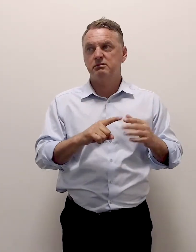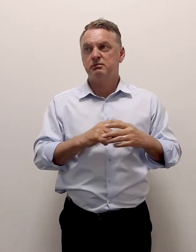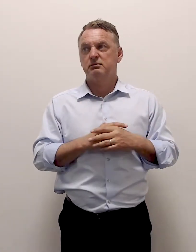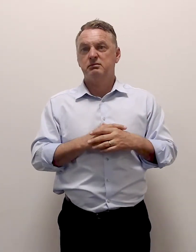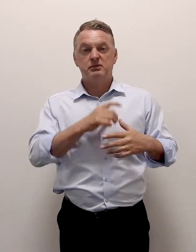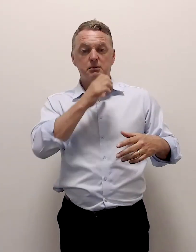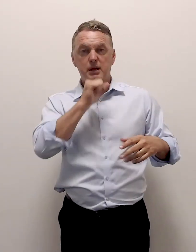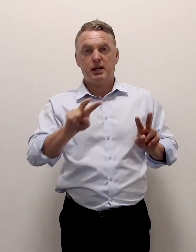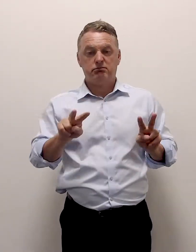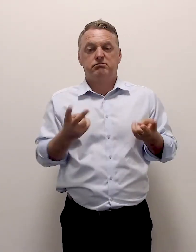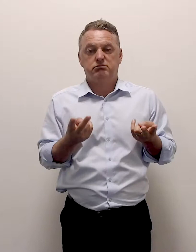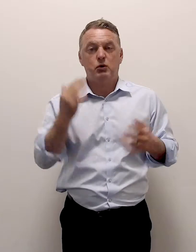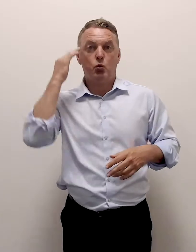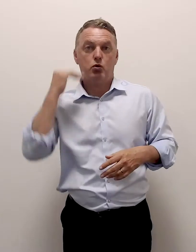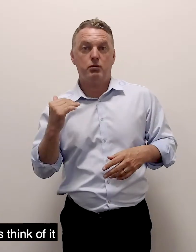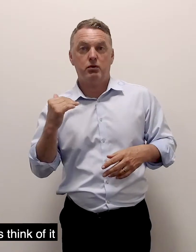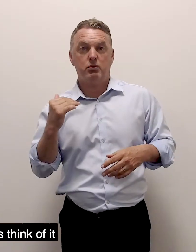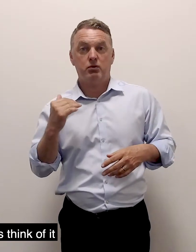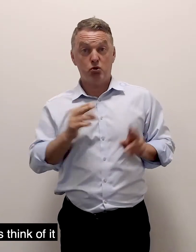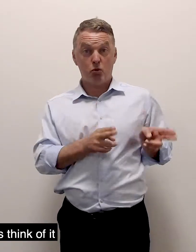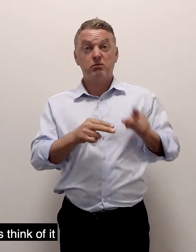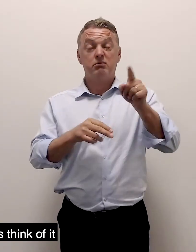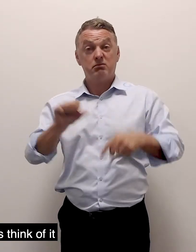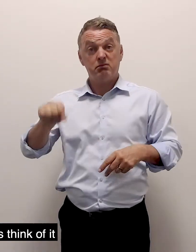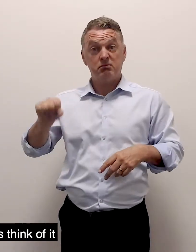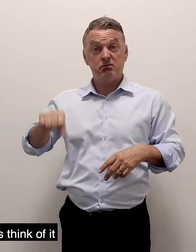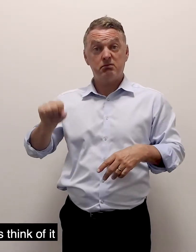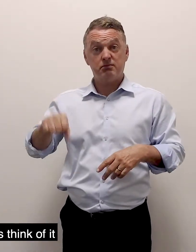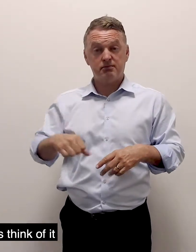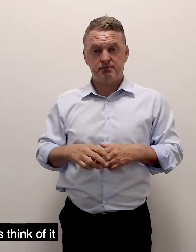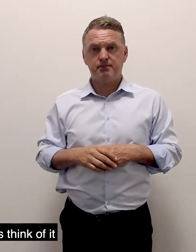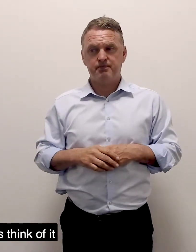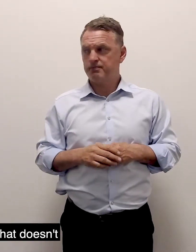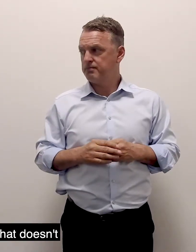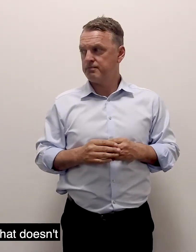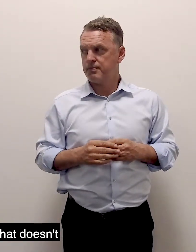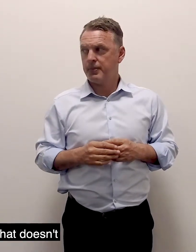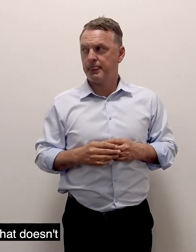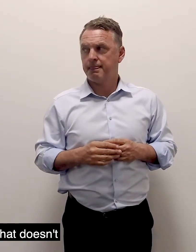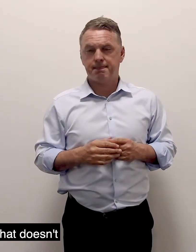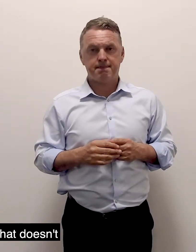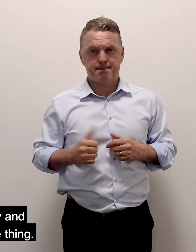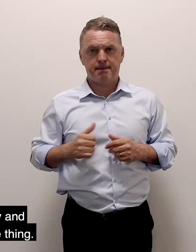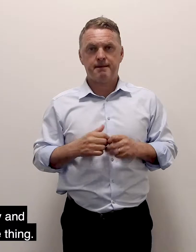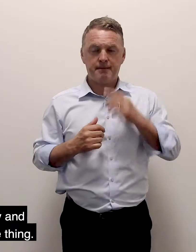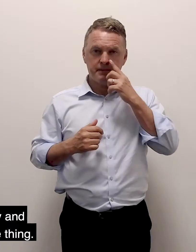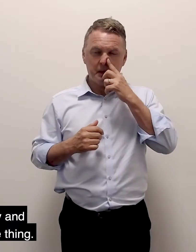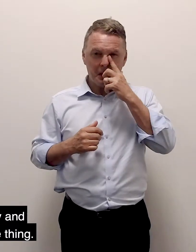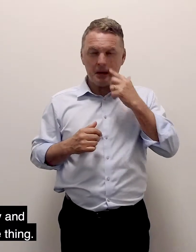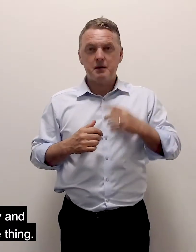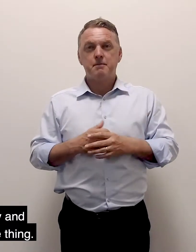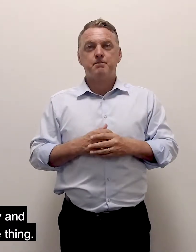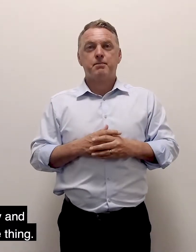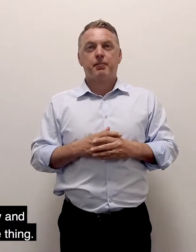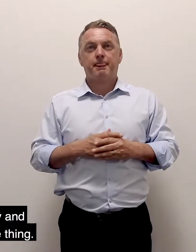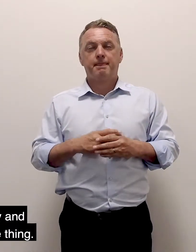is that the same right to choose to Absolutely. The issue is, think of it compared to someone that doesn't have the disability